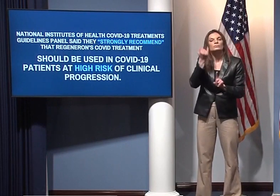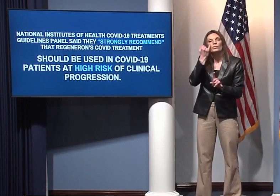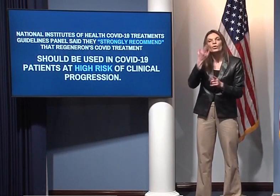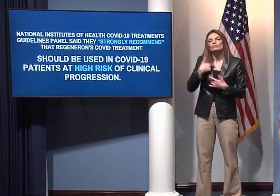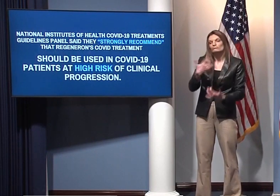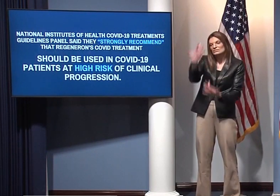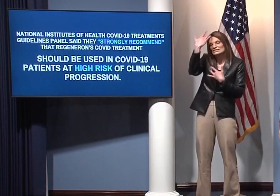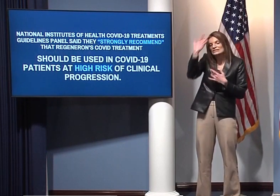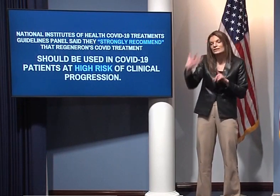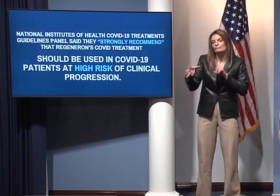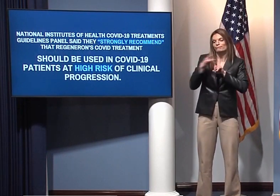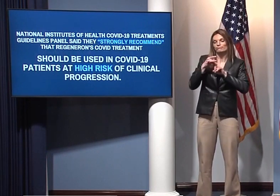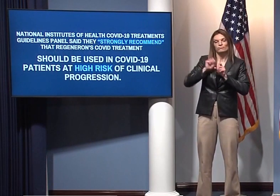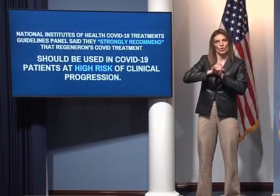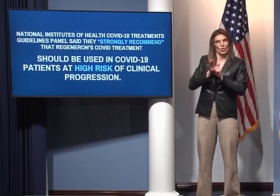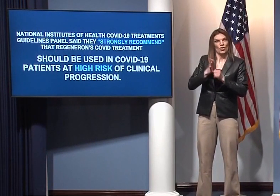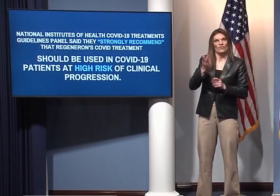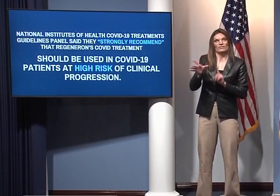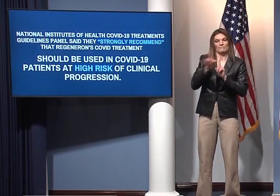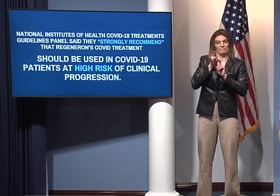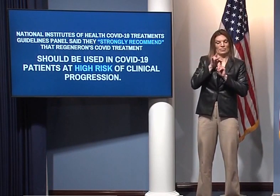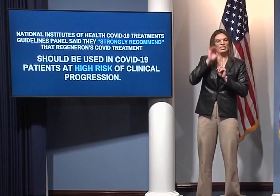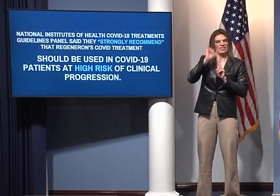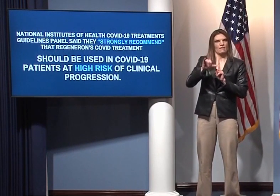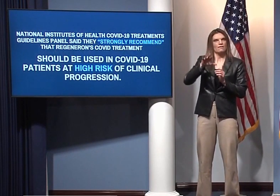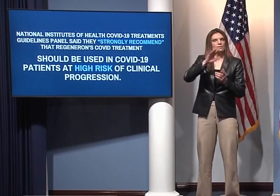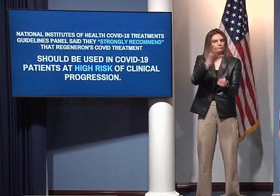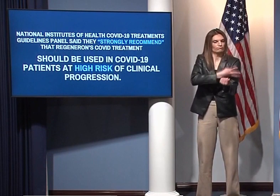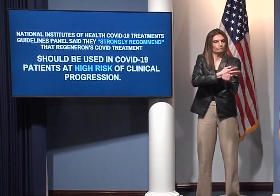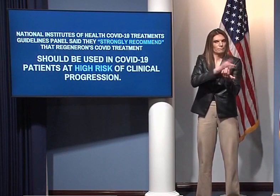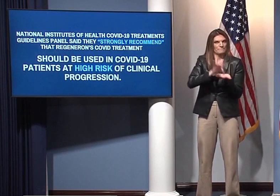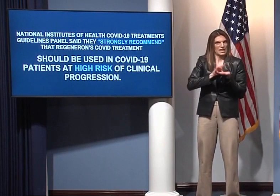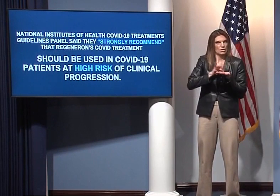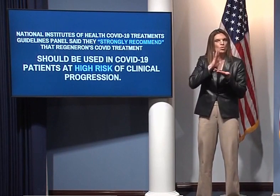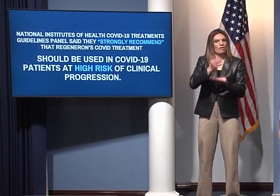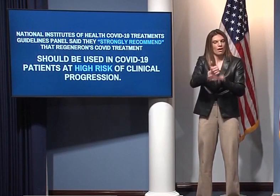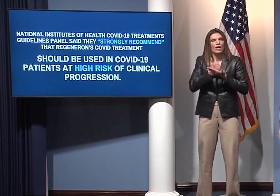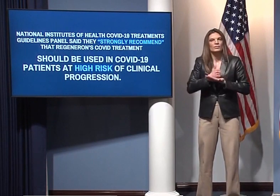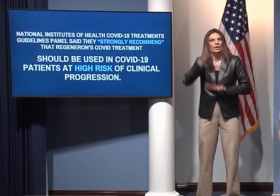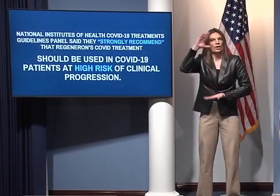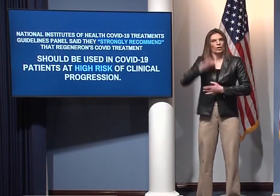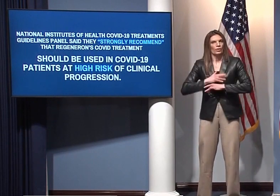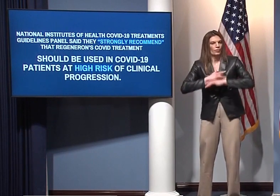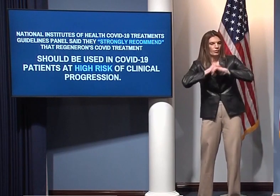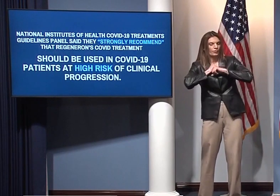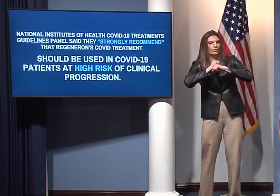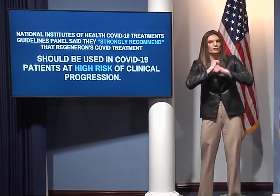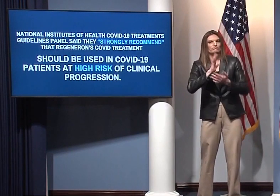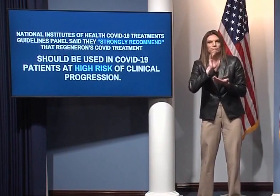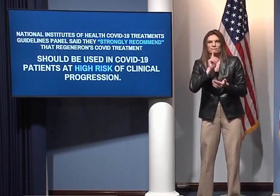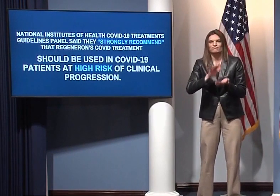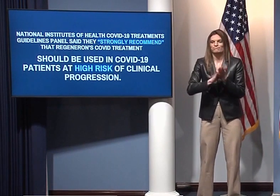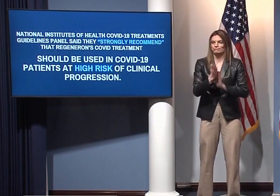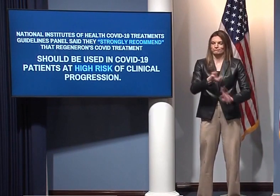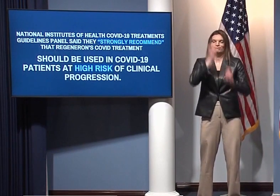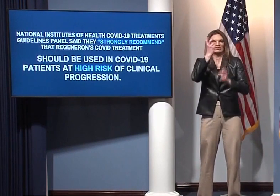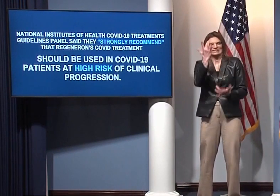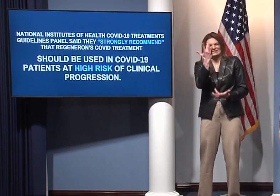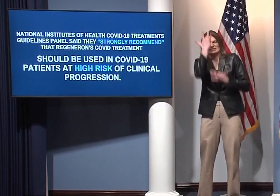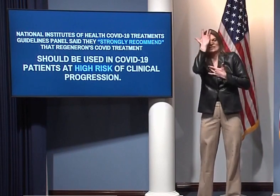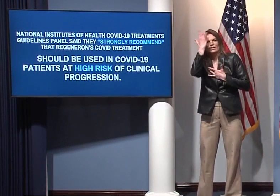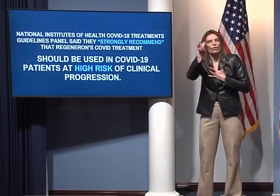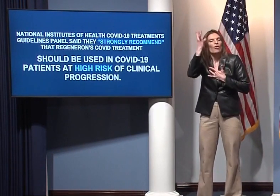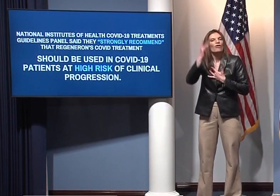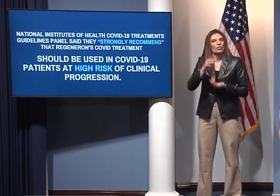COVID. Current data suggests both are likely effective against B.1.1.7 variant, which is now the